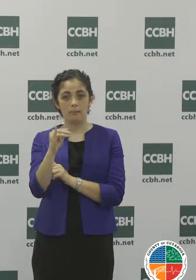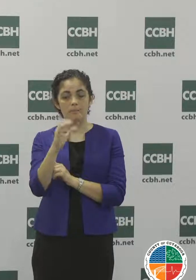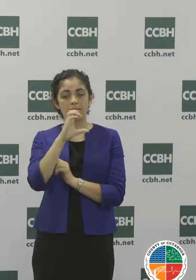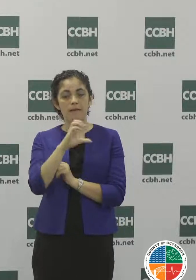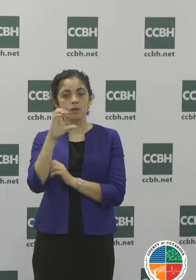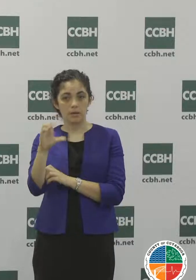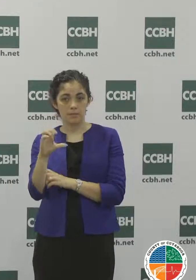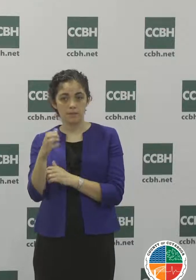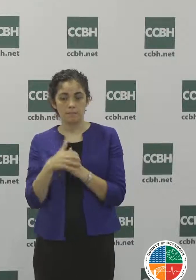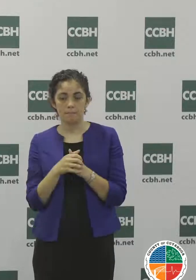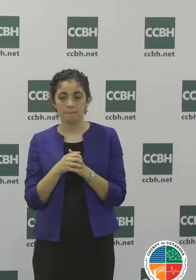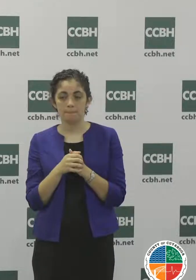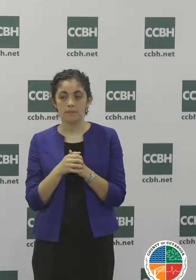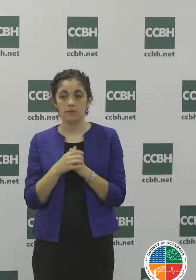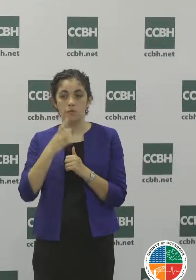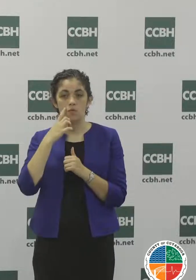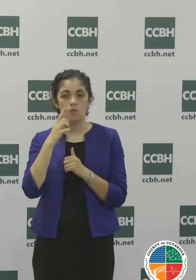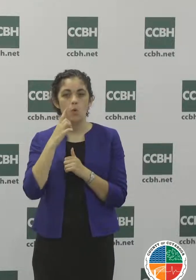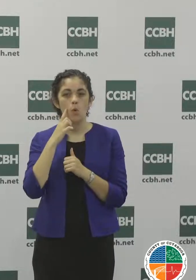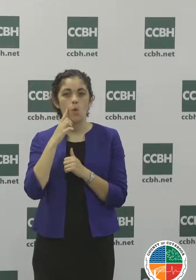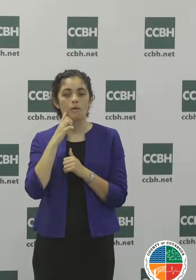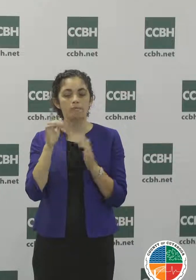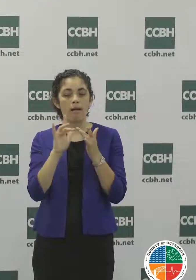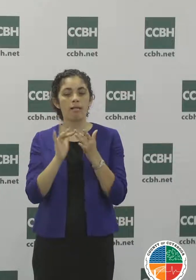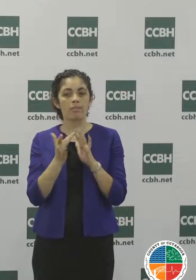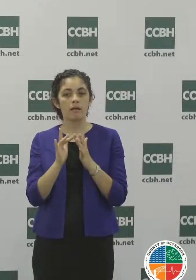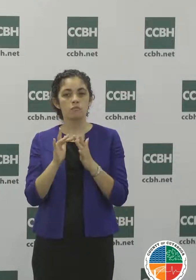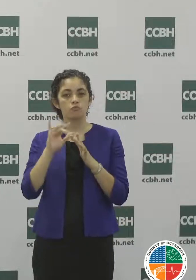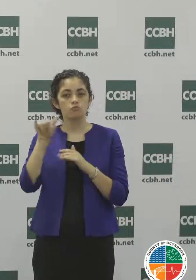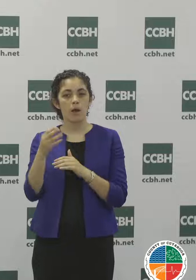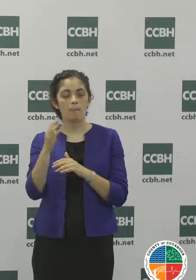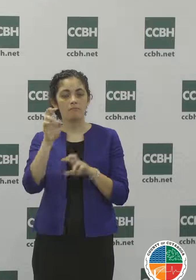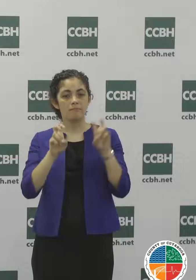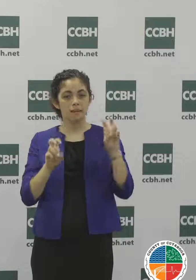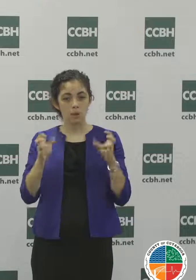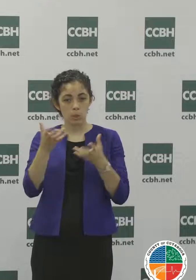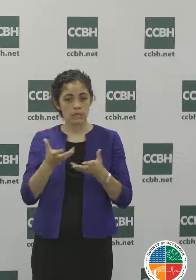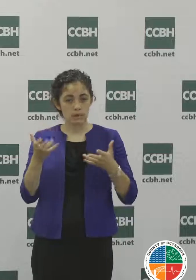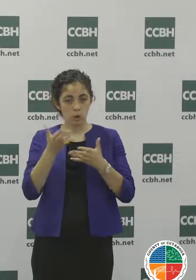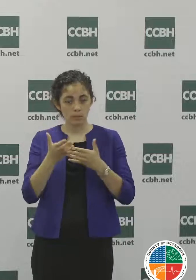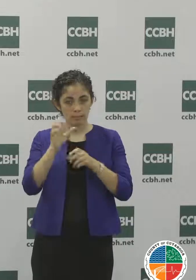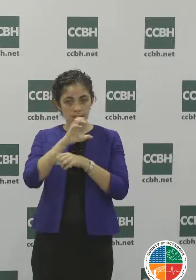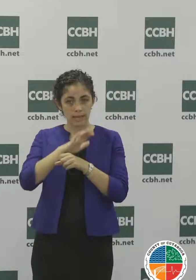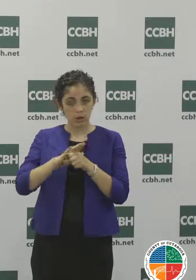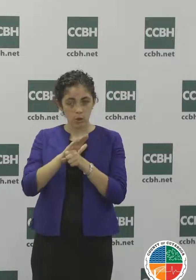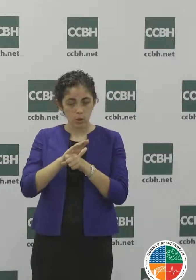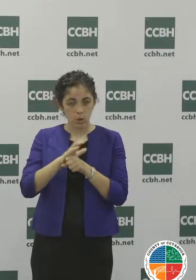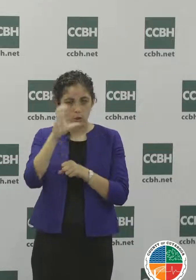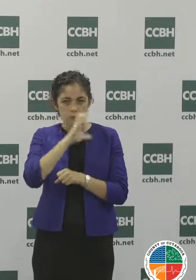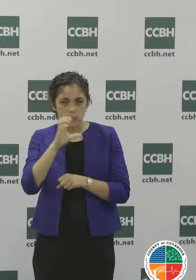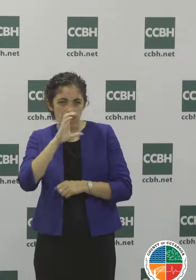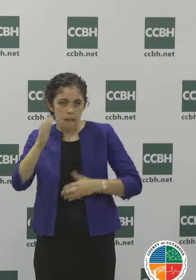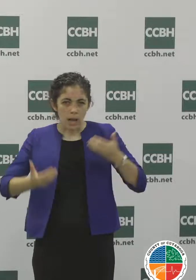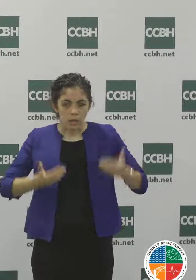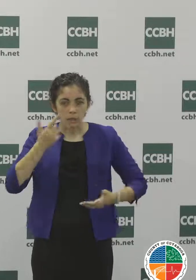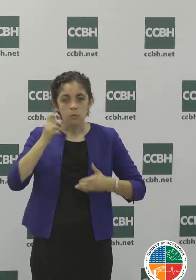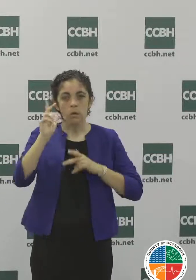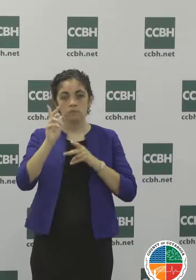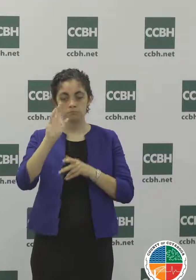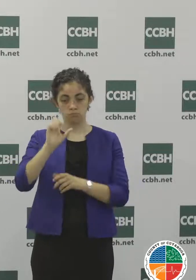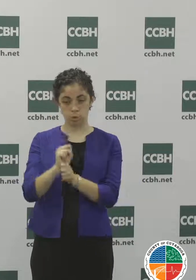Cuyahoga County to create a virtual job fair for companies in Cuyahoga County, companies that are hiring right